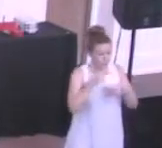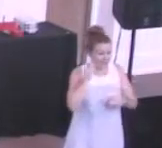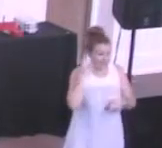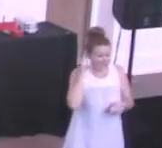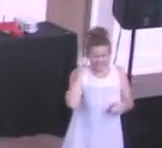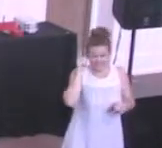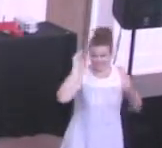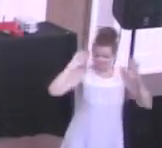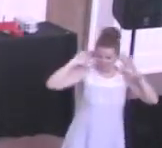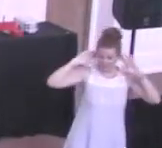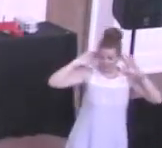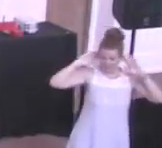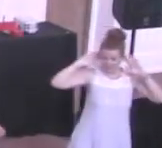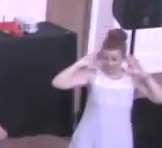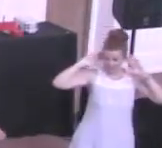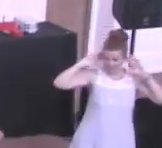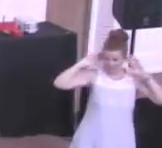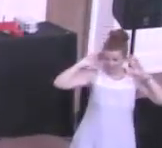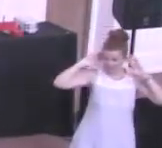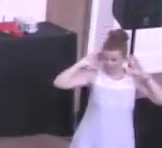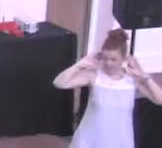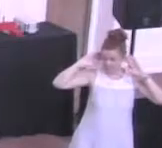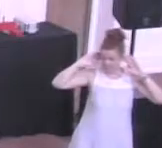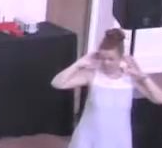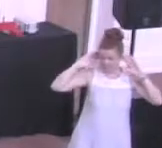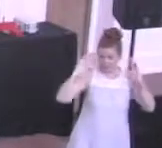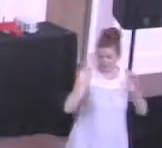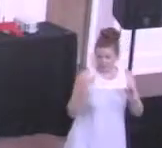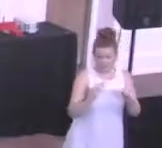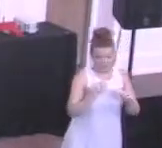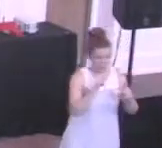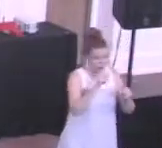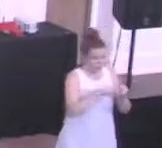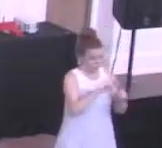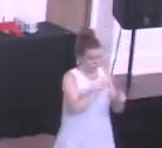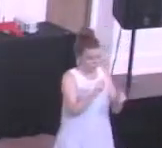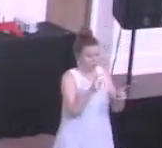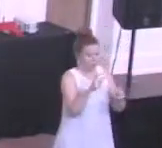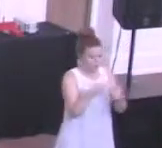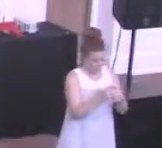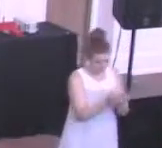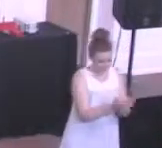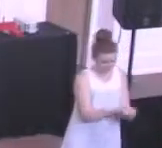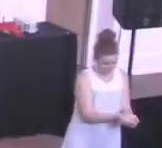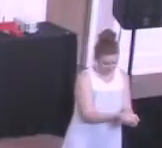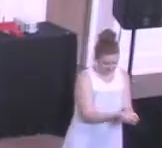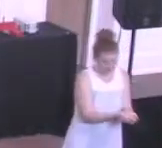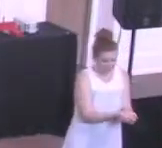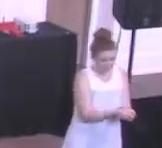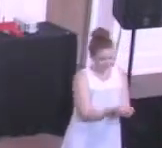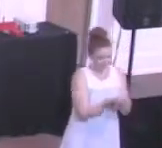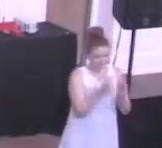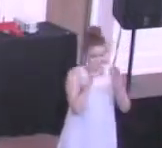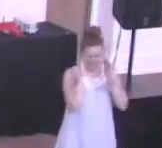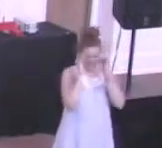Where's your hands at, boss? Come, there we go. To the word. And so deceive yourself.